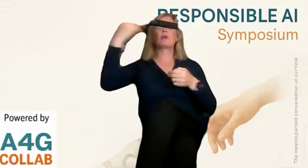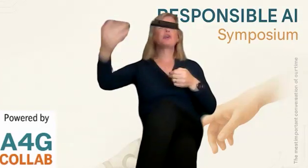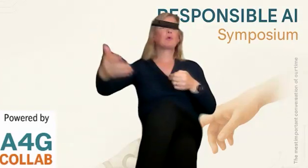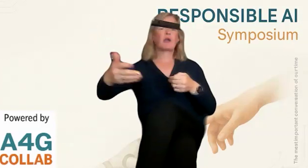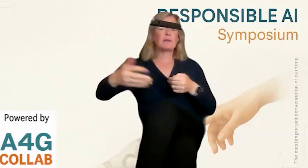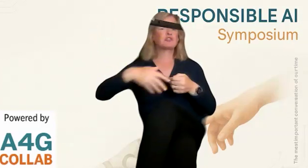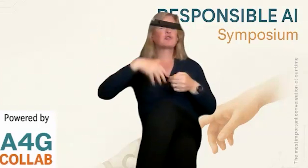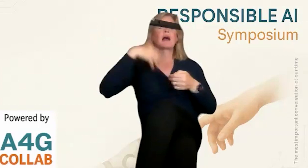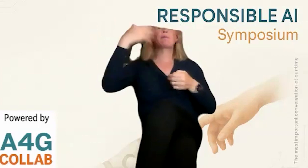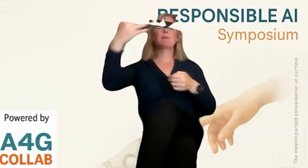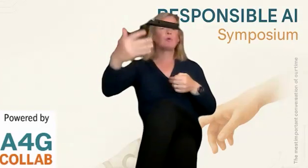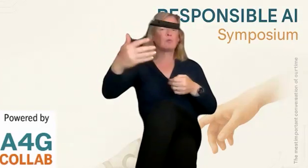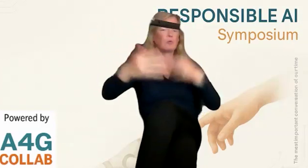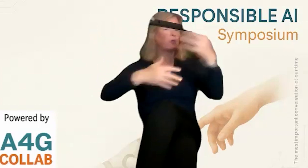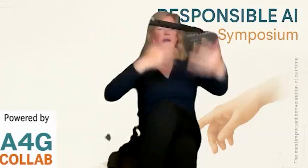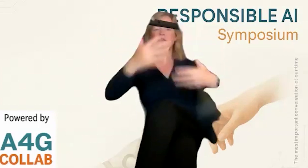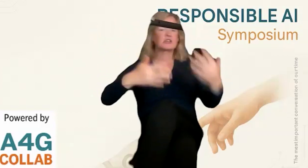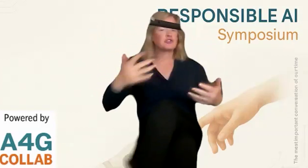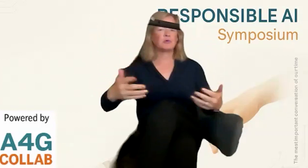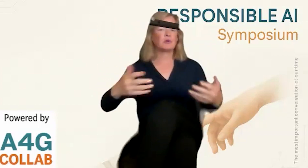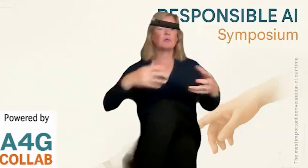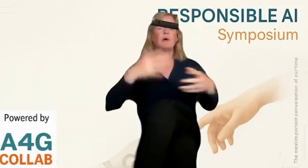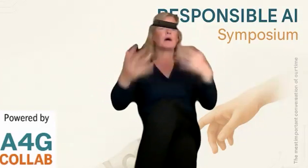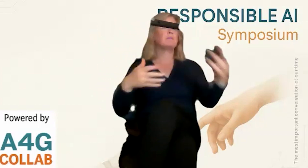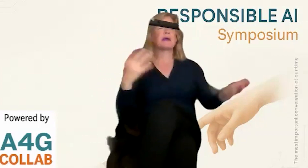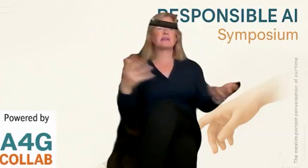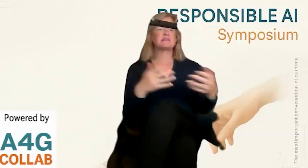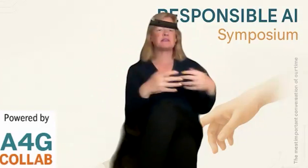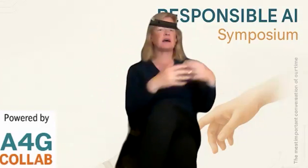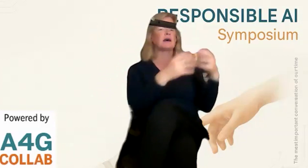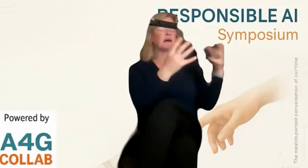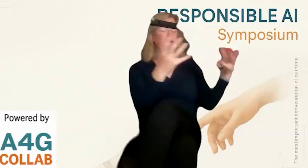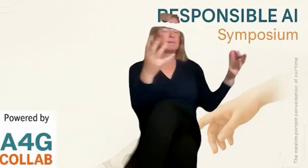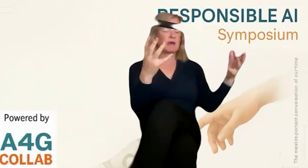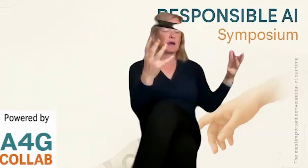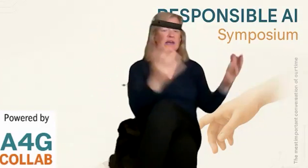study where you are able to track people, run textual based